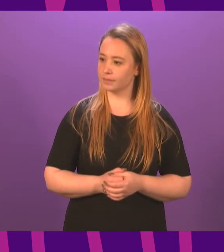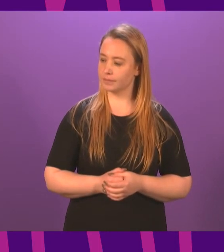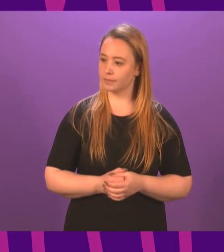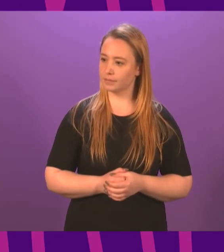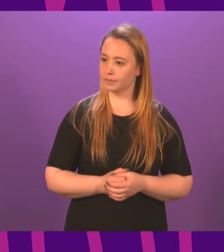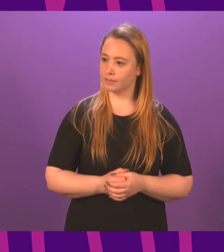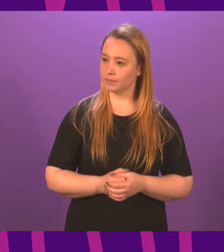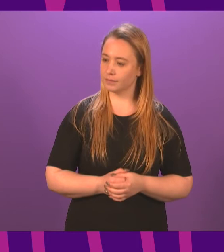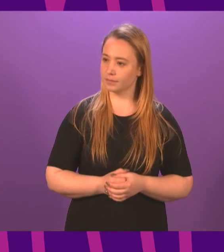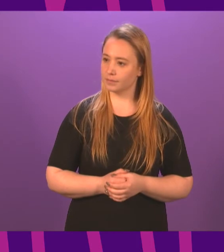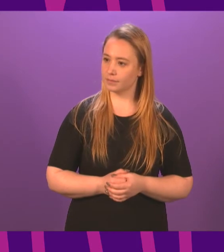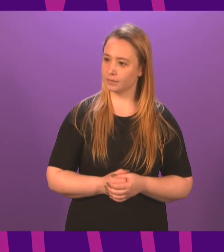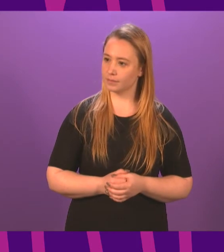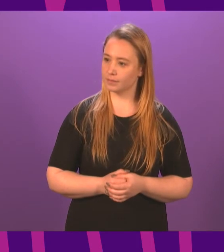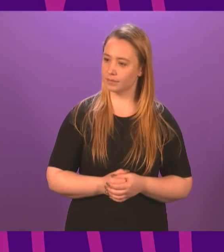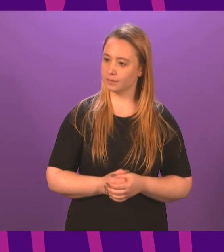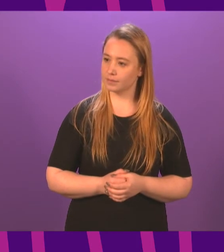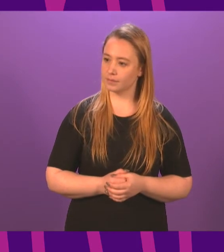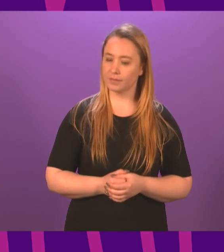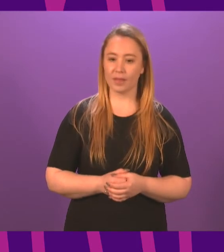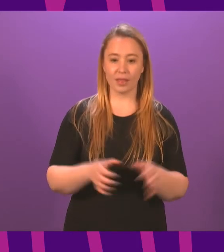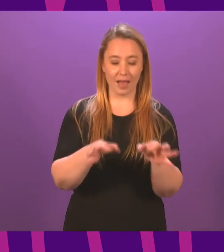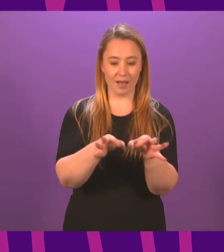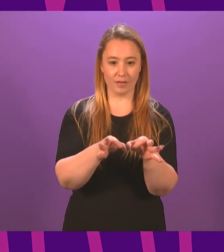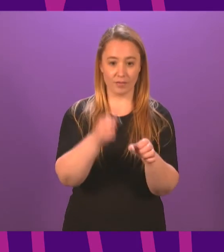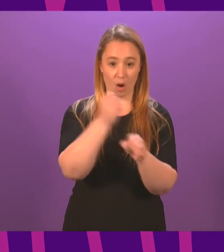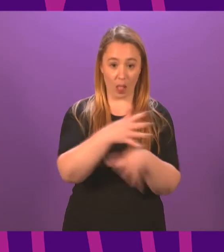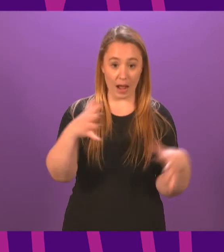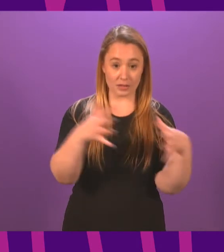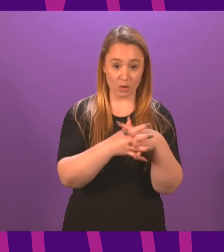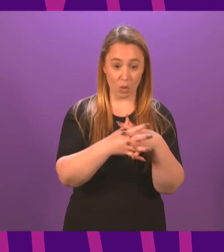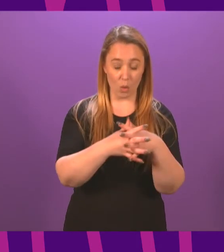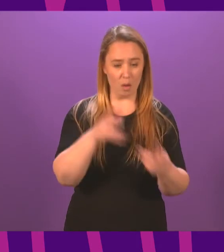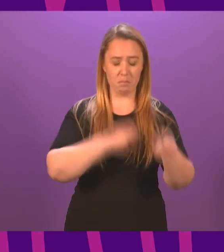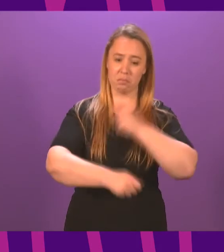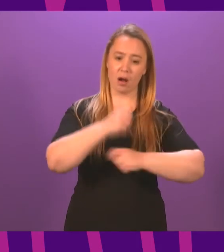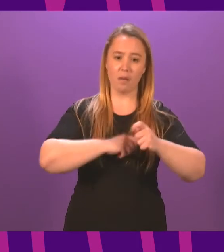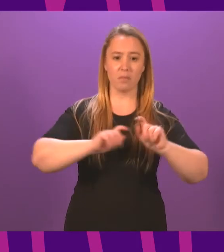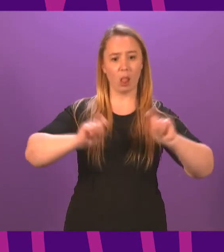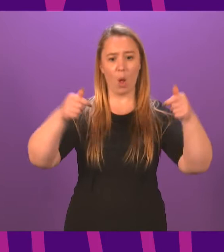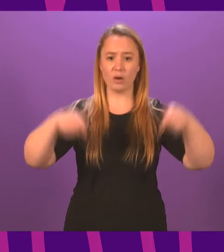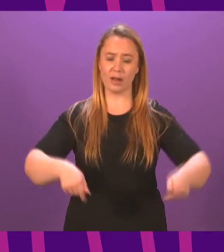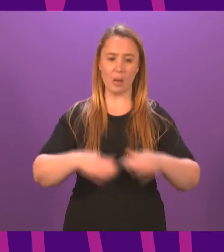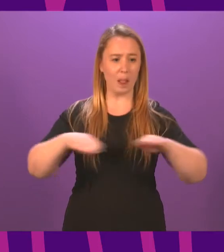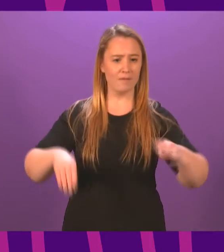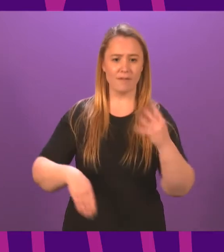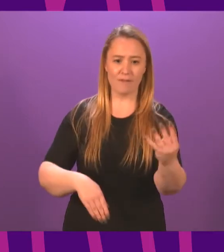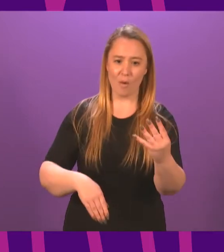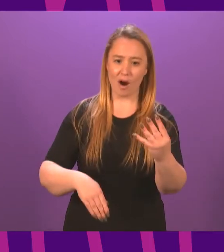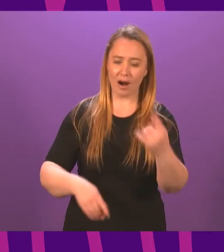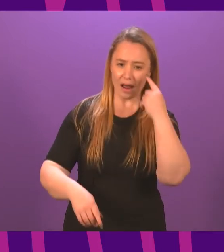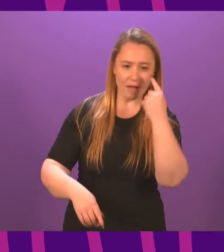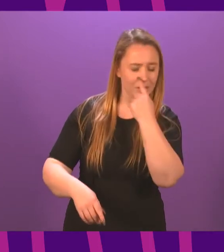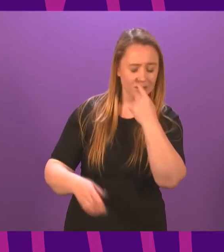don't believe that we've had a straightforward outline so far as how Glasgow arrived at level 4 lockdown. COVID-19 is not under